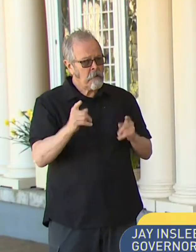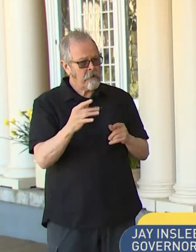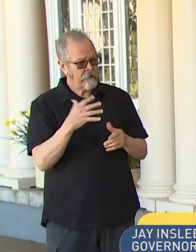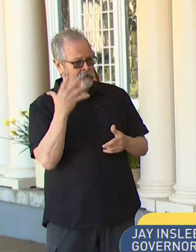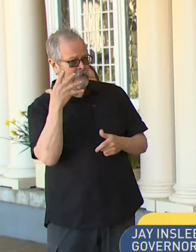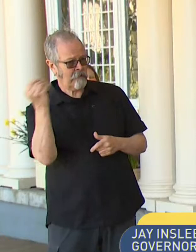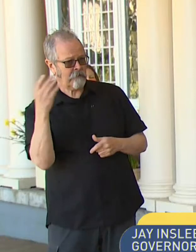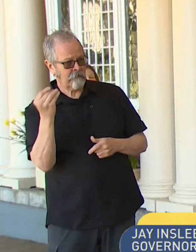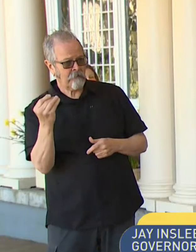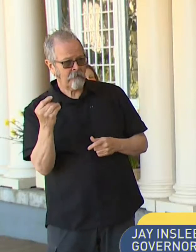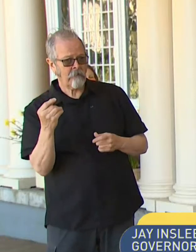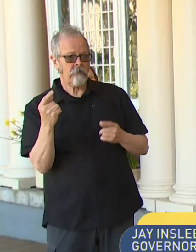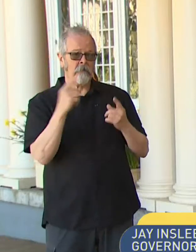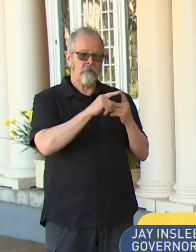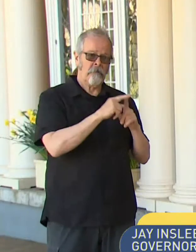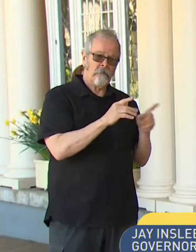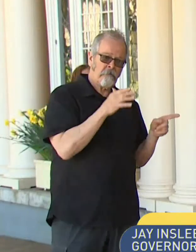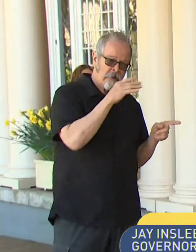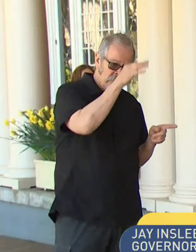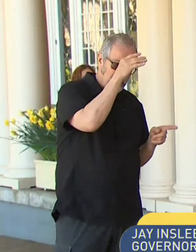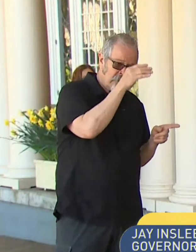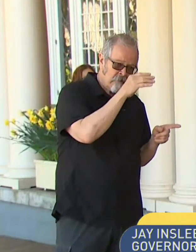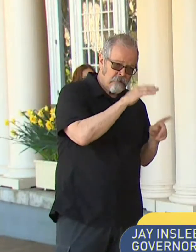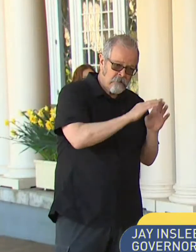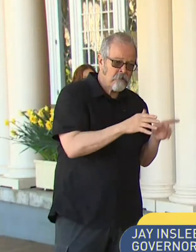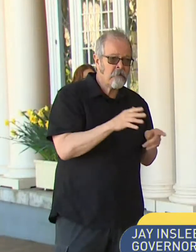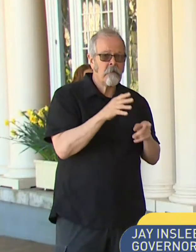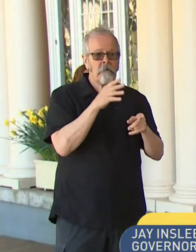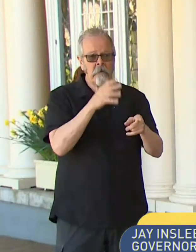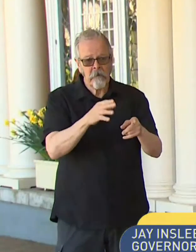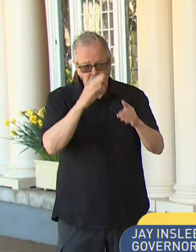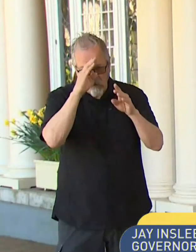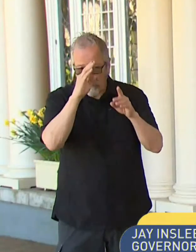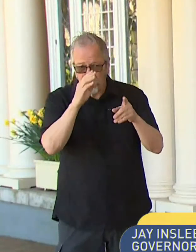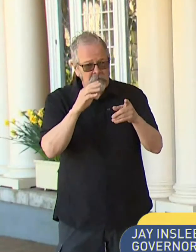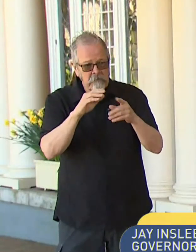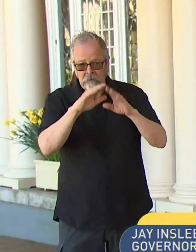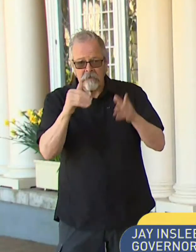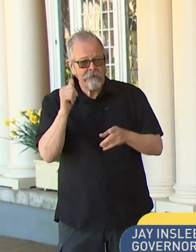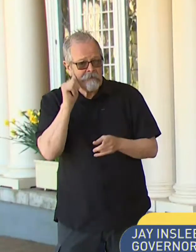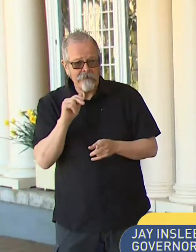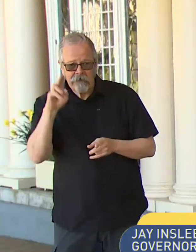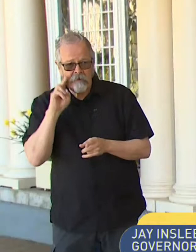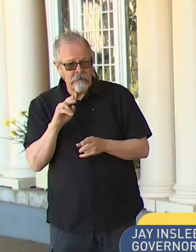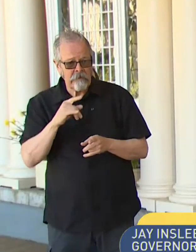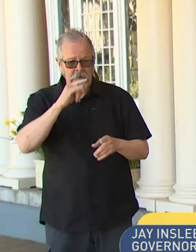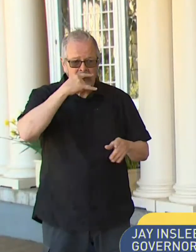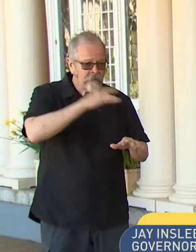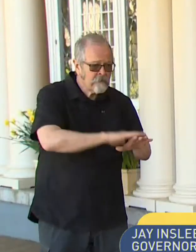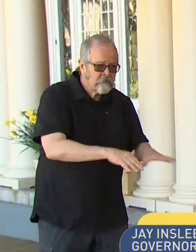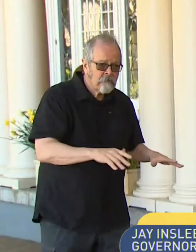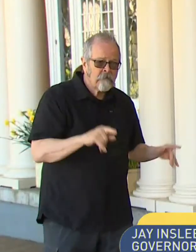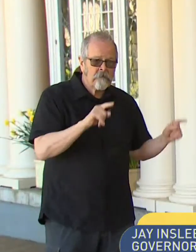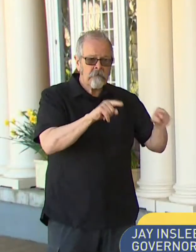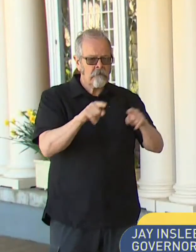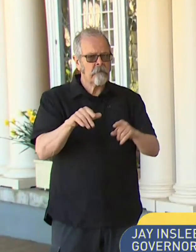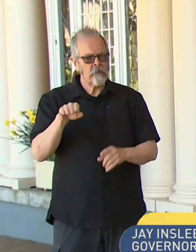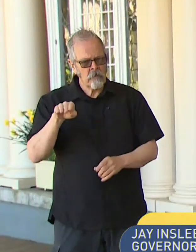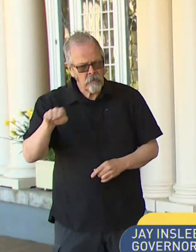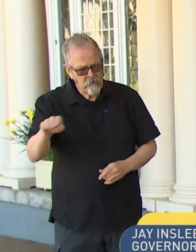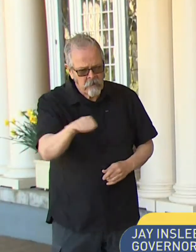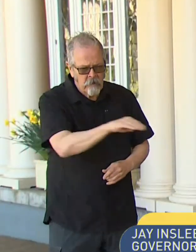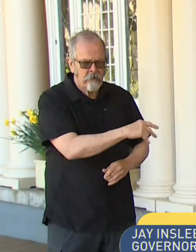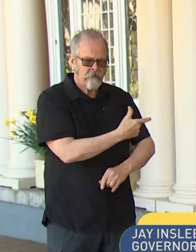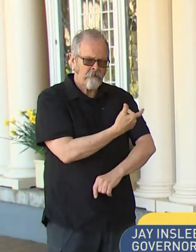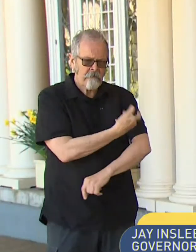to your parents' house, and your grandparents' house, and your uncles and your aunts, and your neighbors, and your kids, and remind them that getting vaccinated